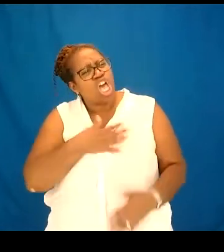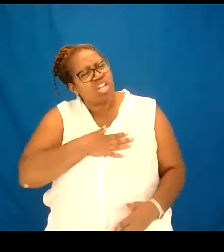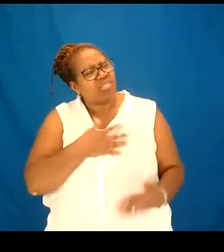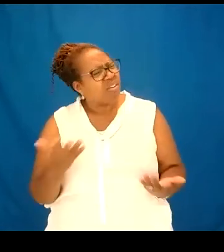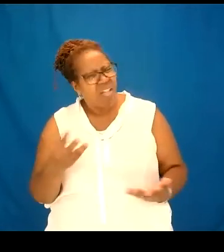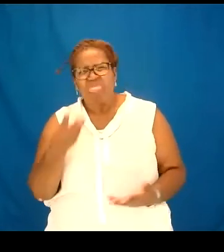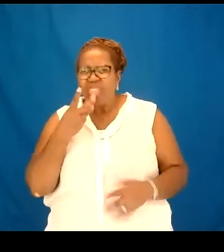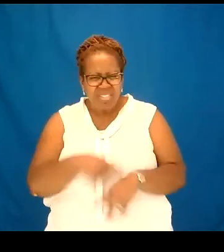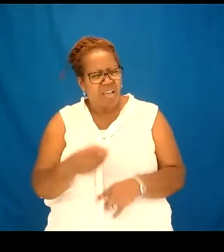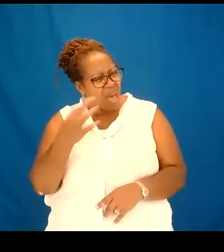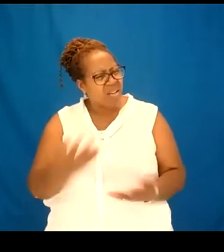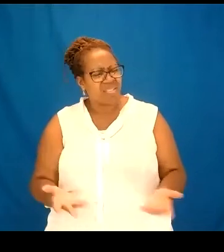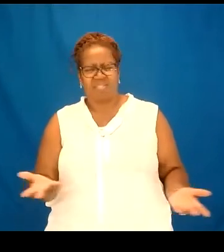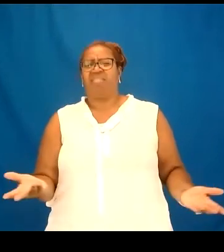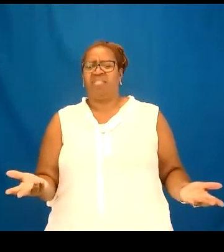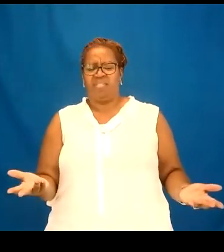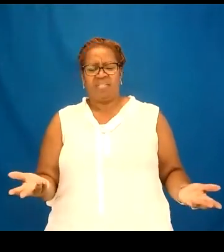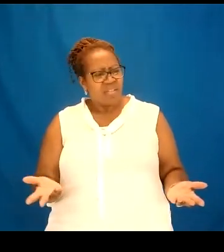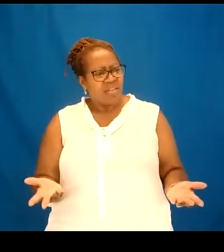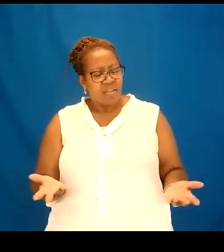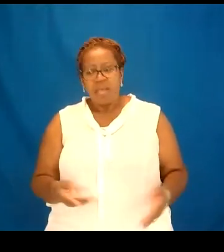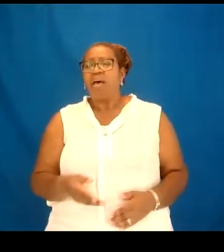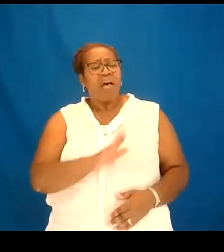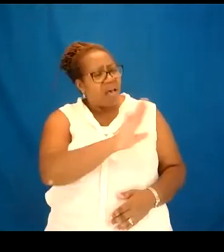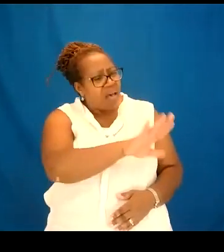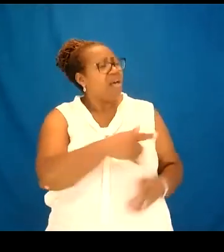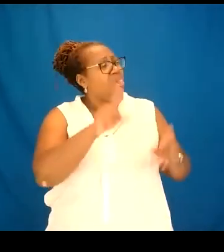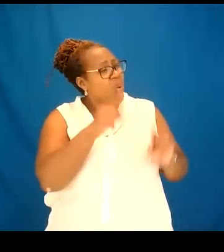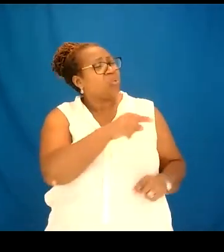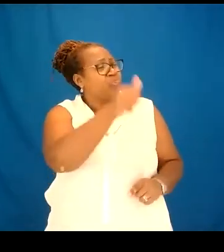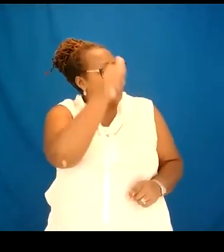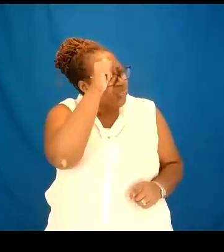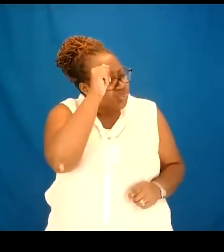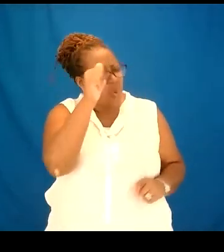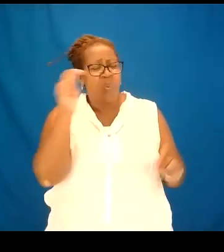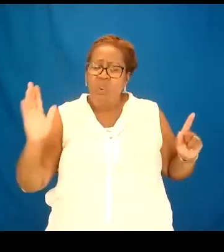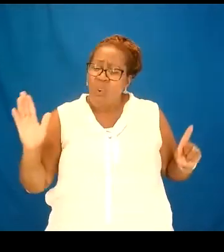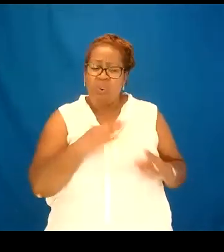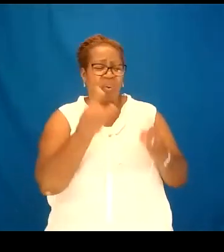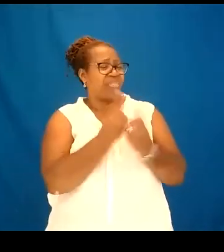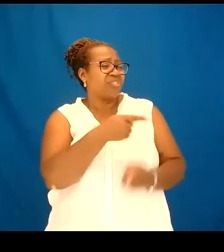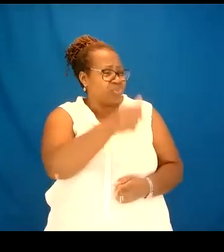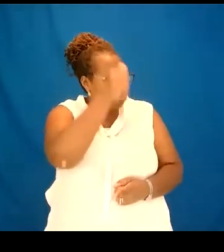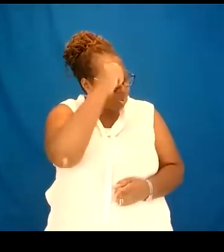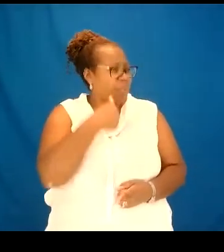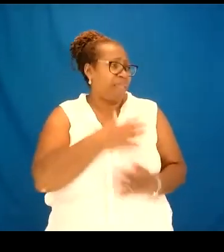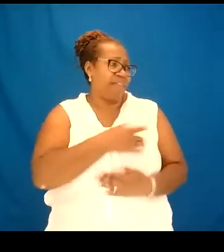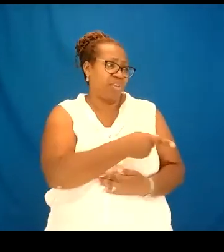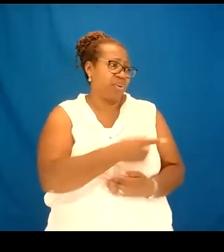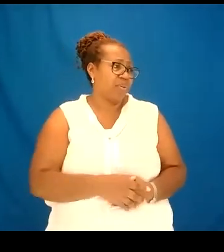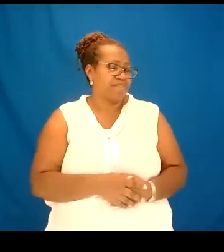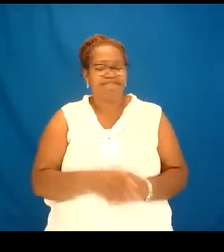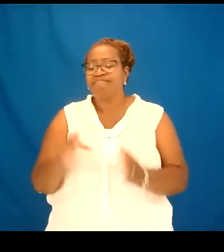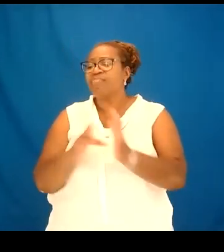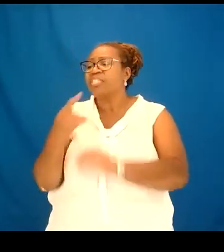the third time, "Do you love me?" He said, "Lord, you know all things. You know that I love you."